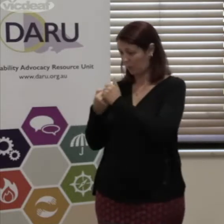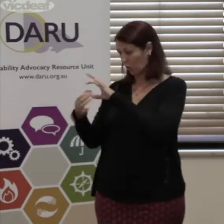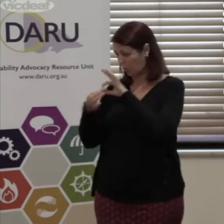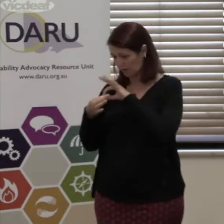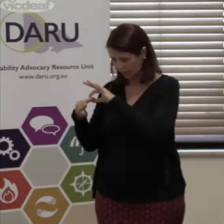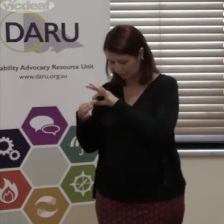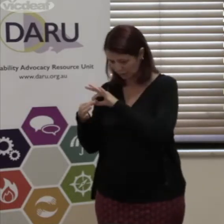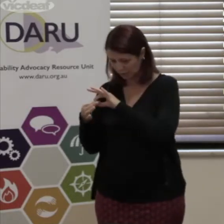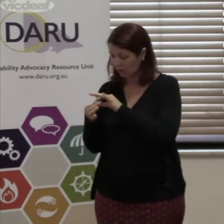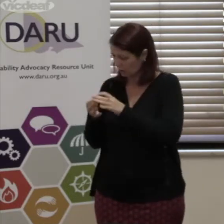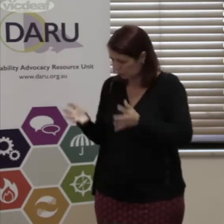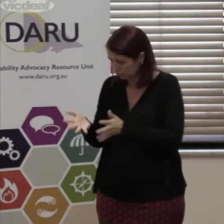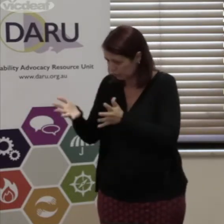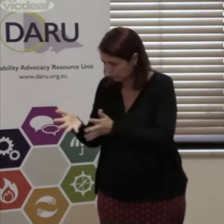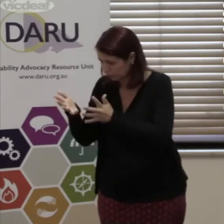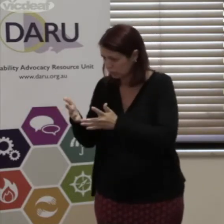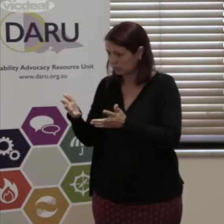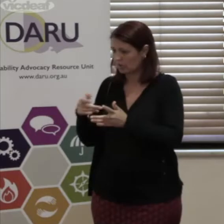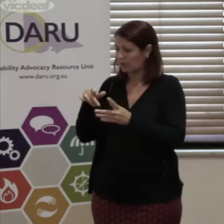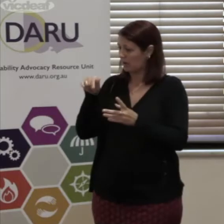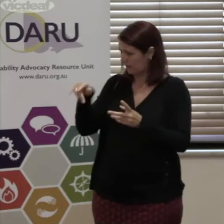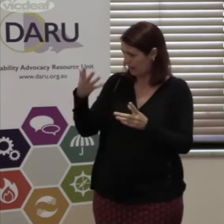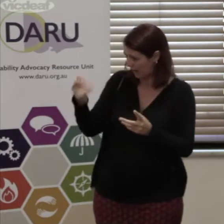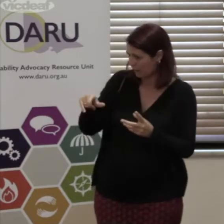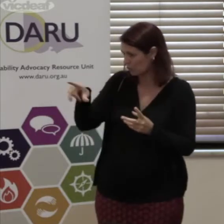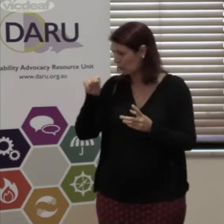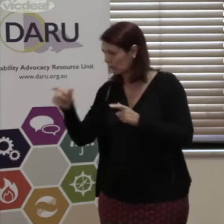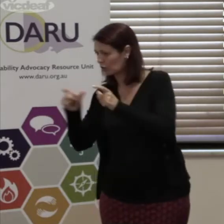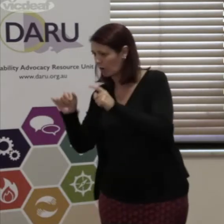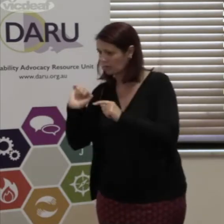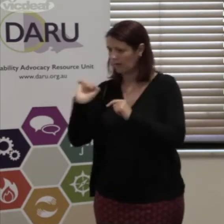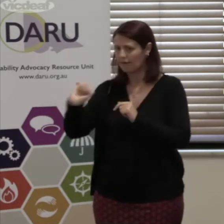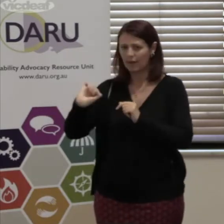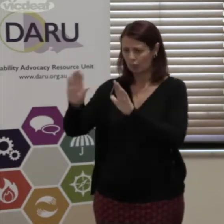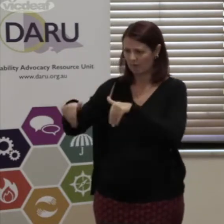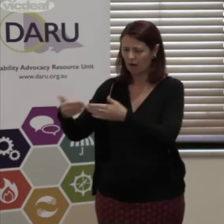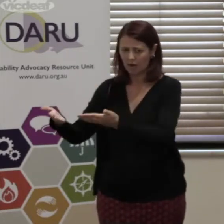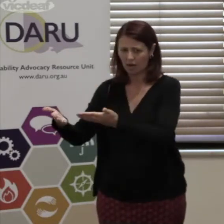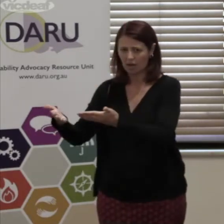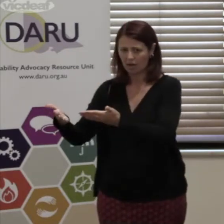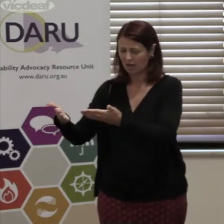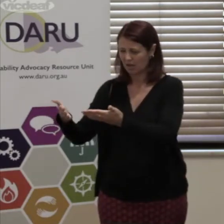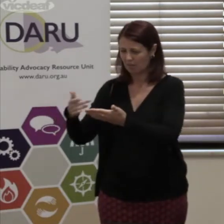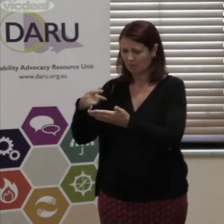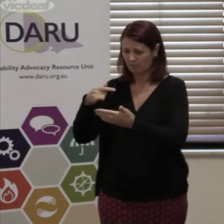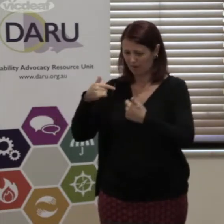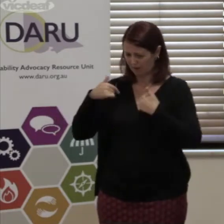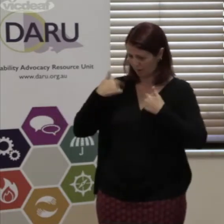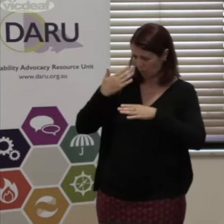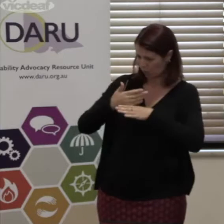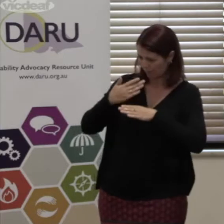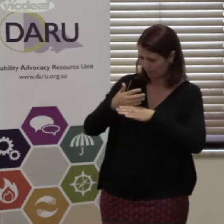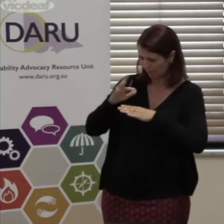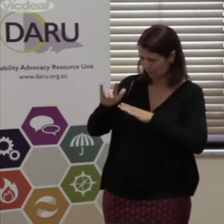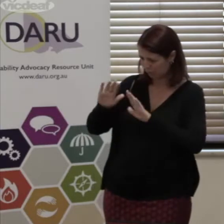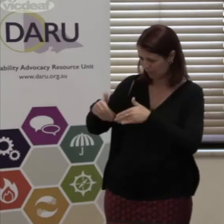so you're enabling a participant to exercise choice and control of their provider, and you work for a provider that provides a lot of